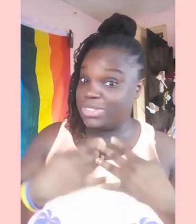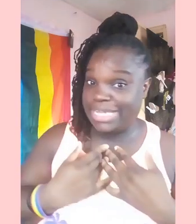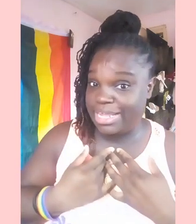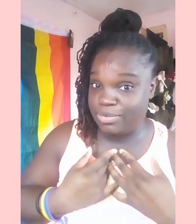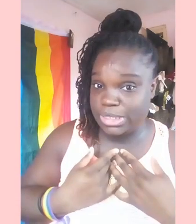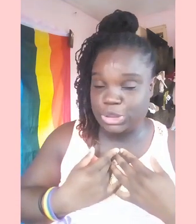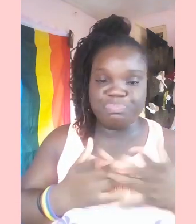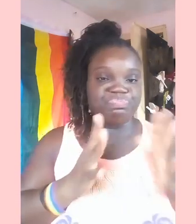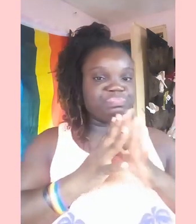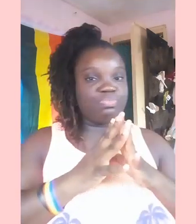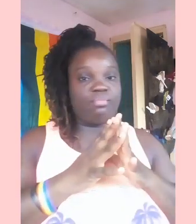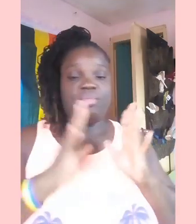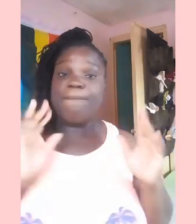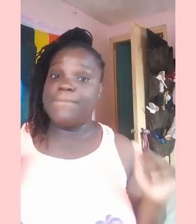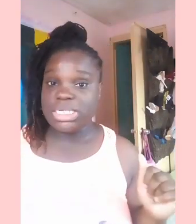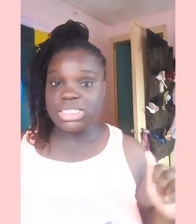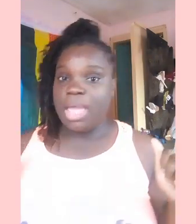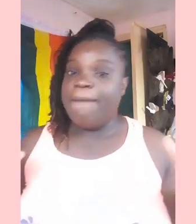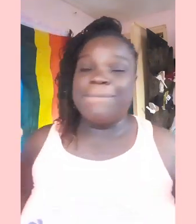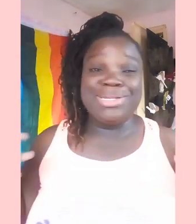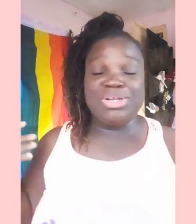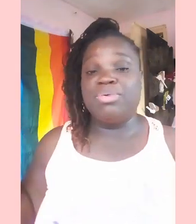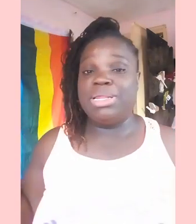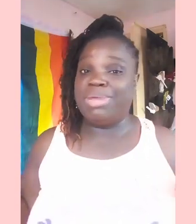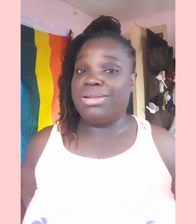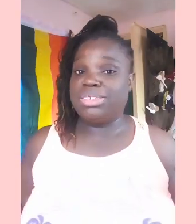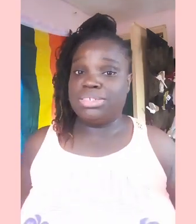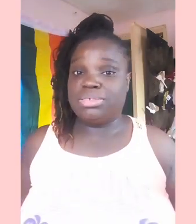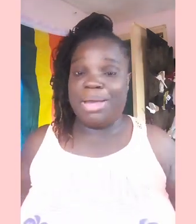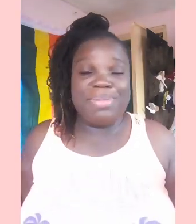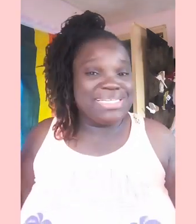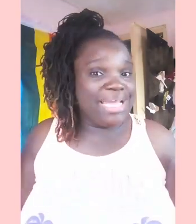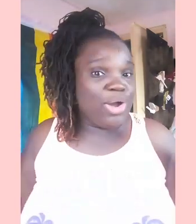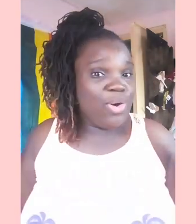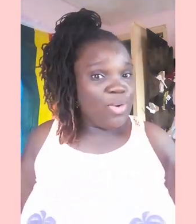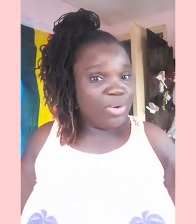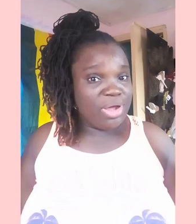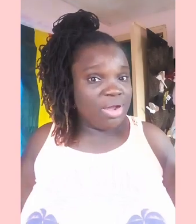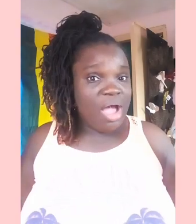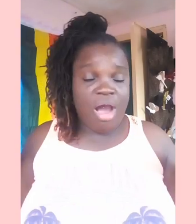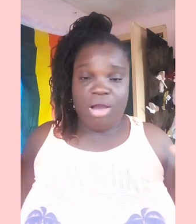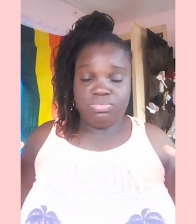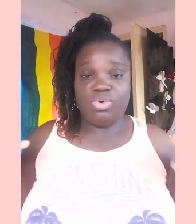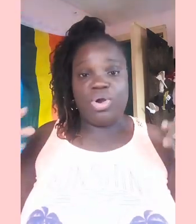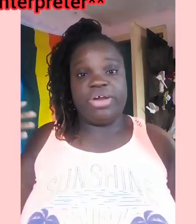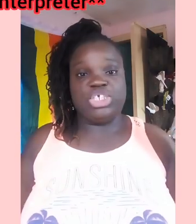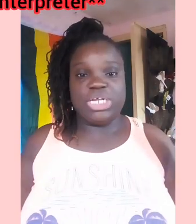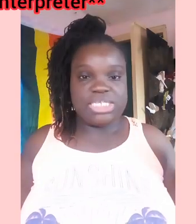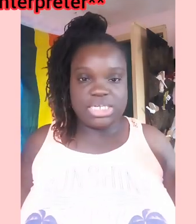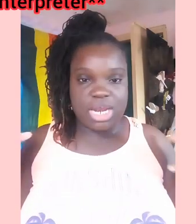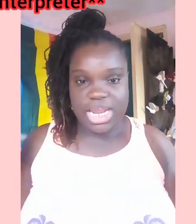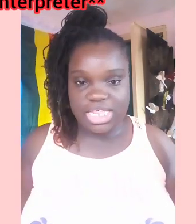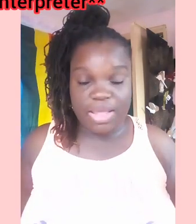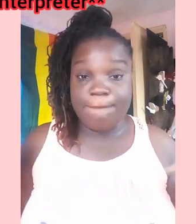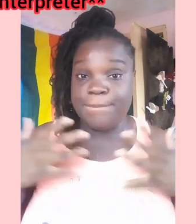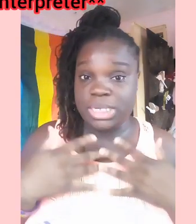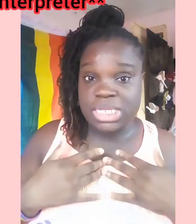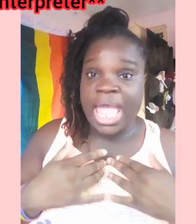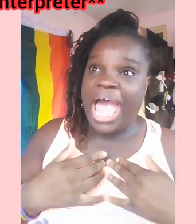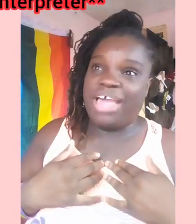sign language, but I don't know what it now. You know, I'm not like a coder or a translator or anything, but I